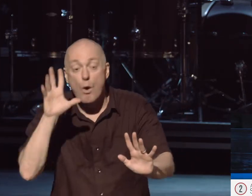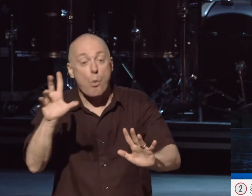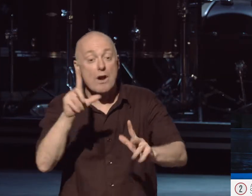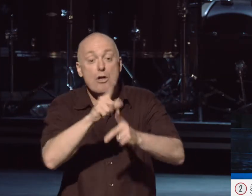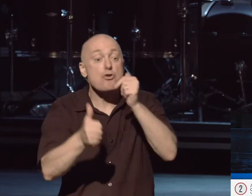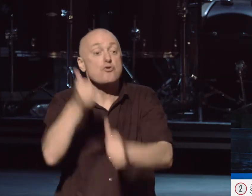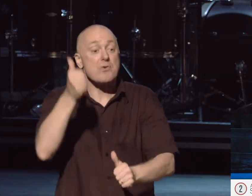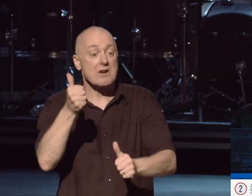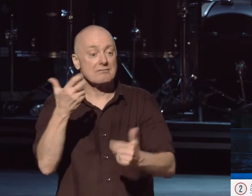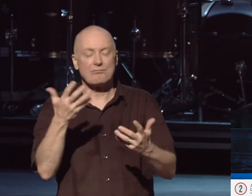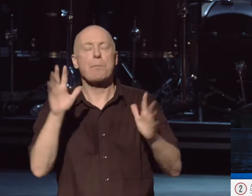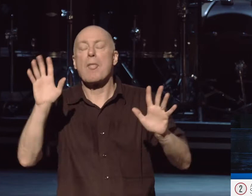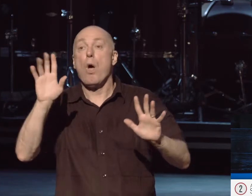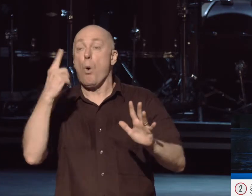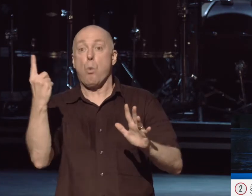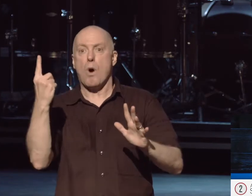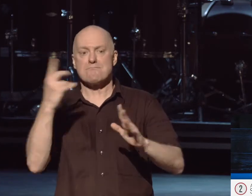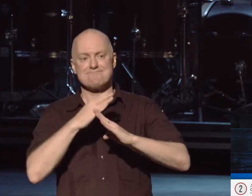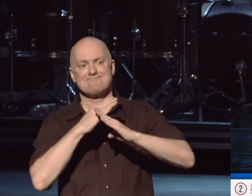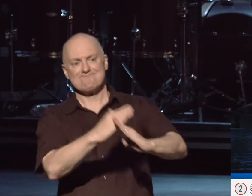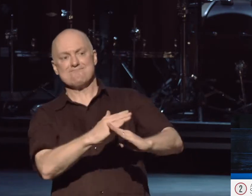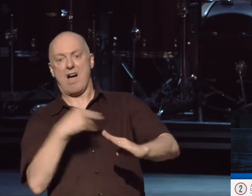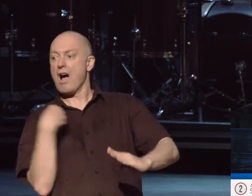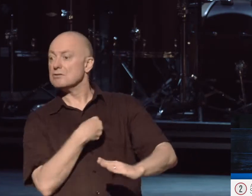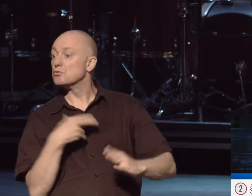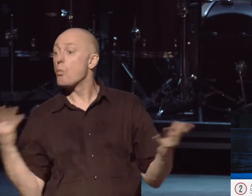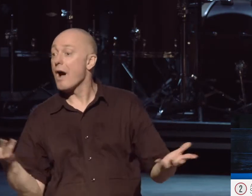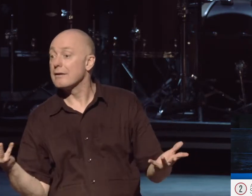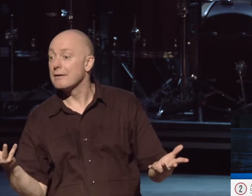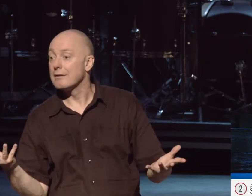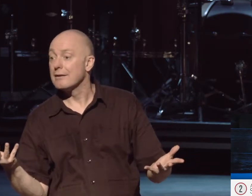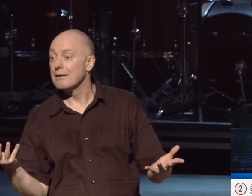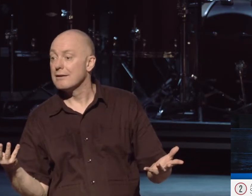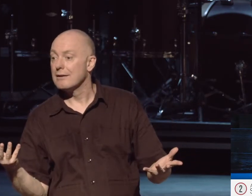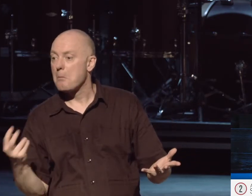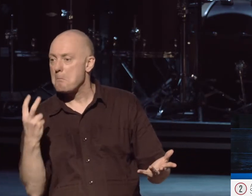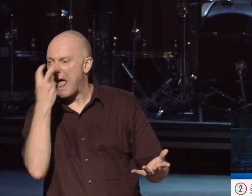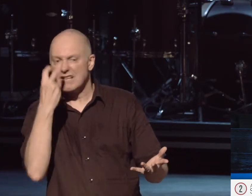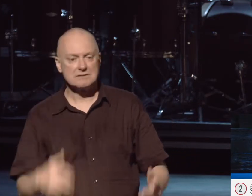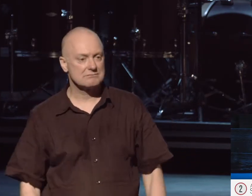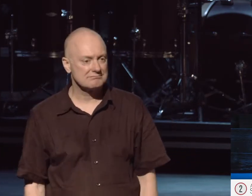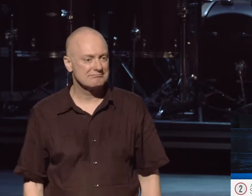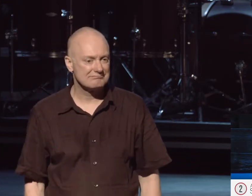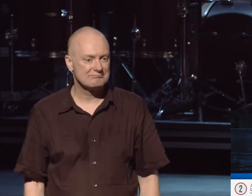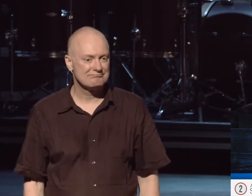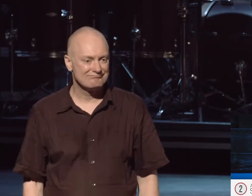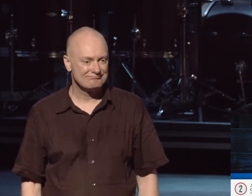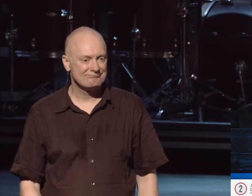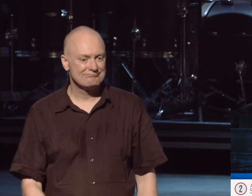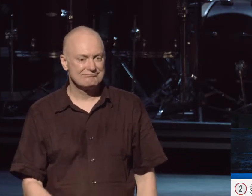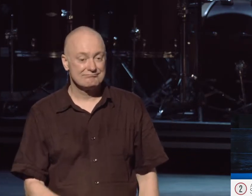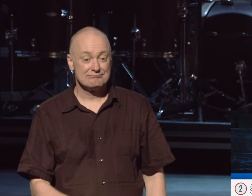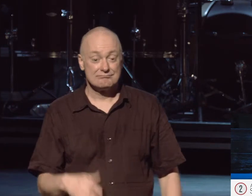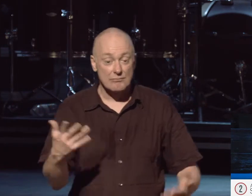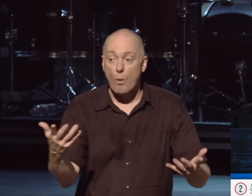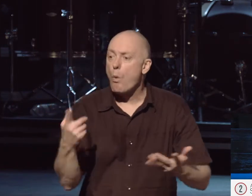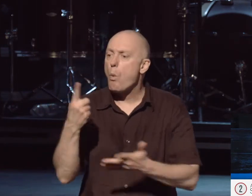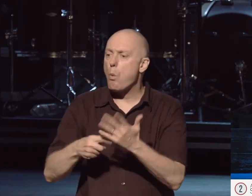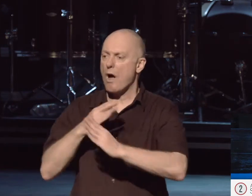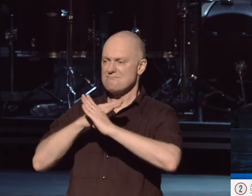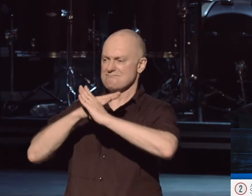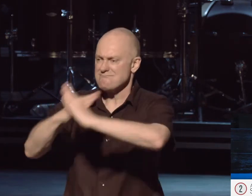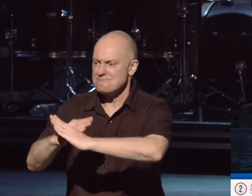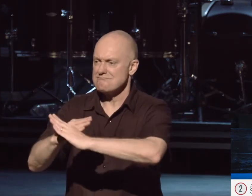greatest hindrances to spiritual revival is spiritual blindness. One of the greatest hindrances